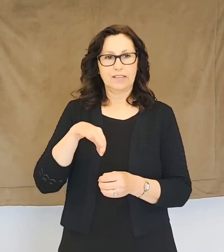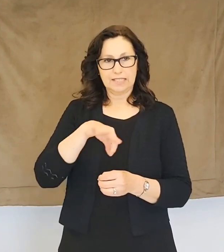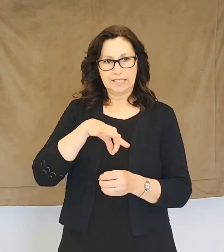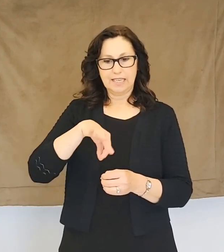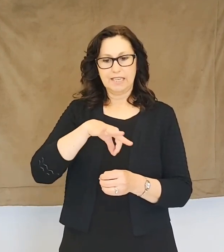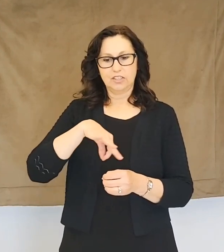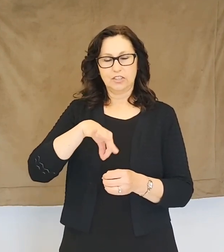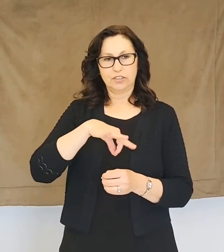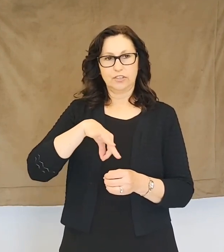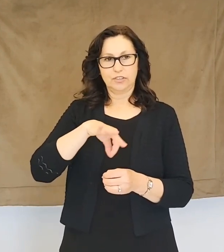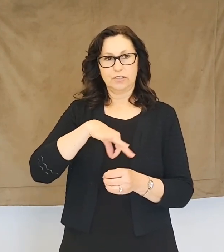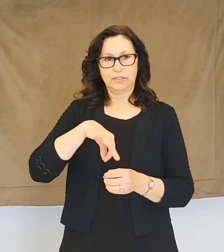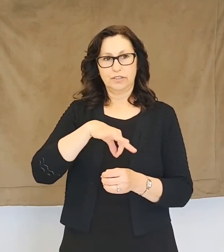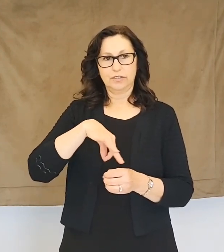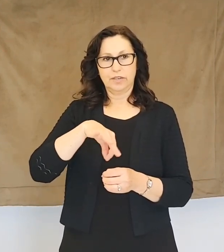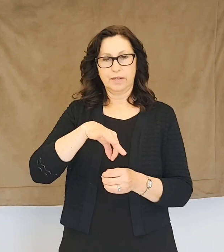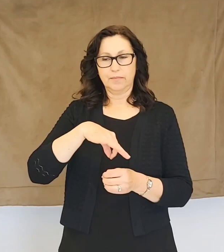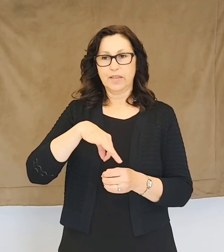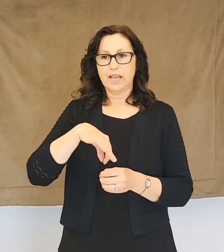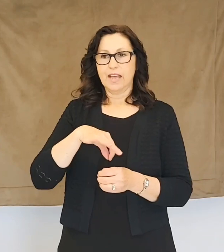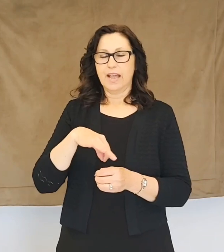then tea is just